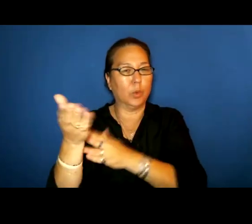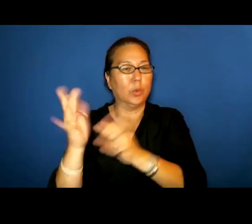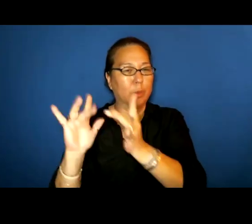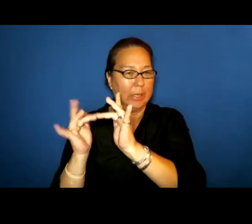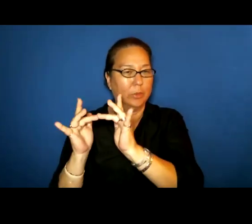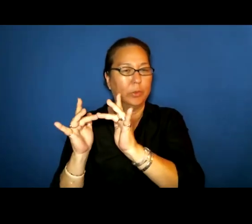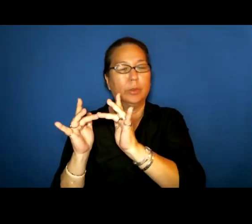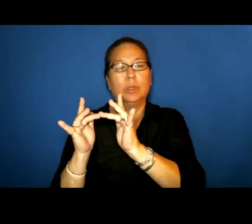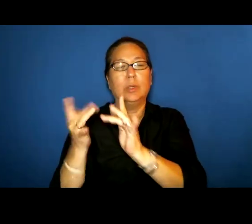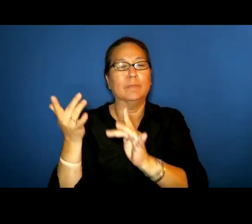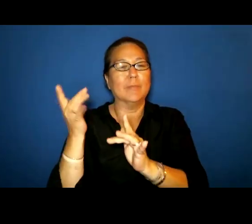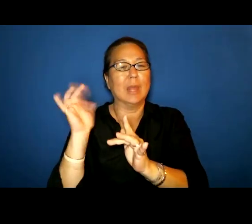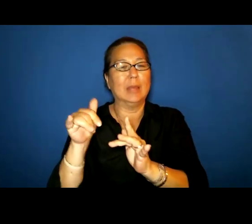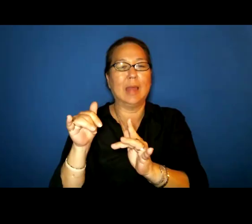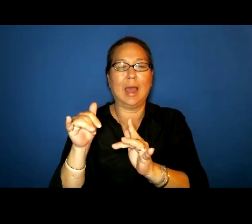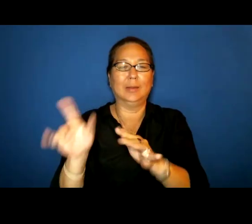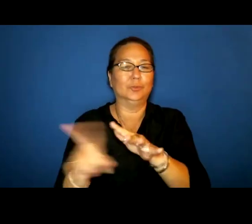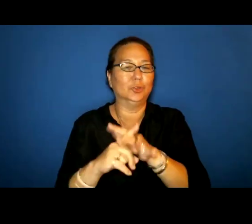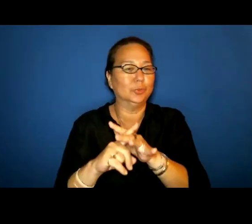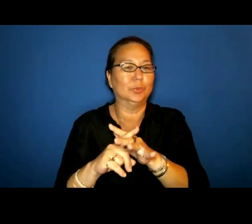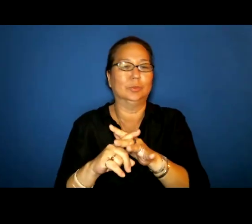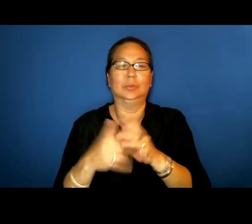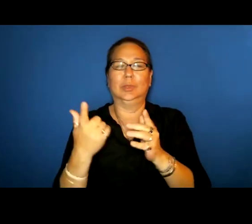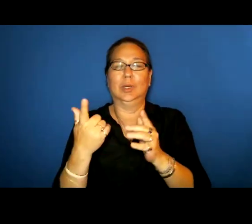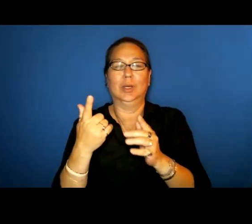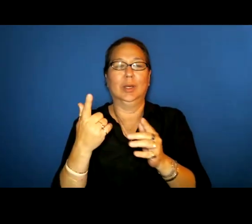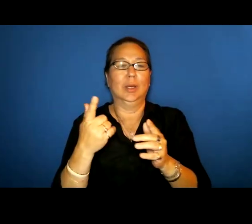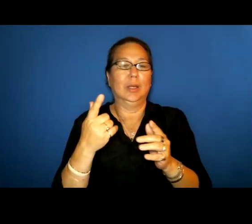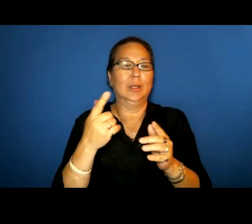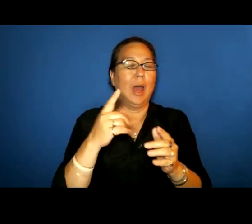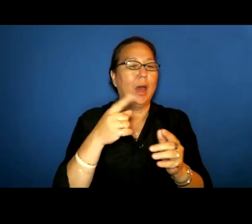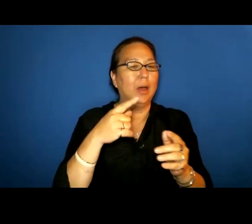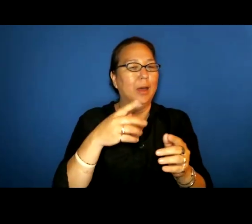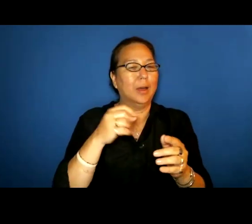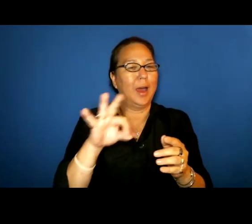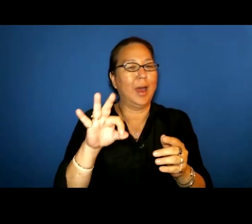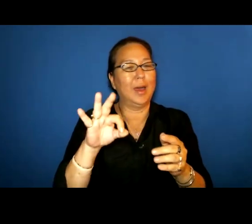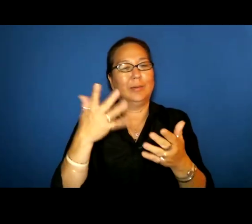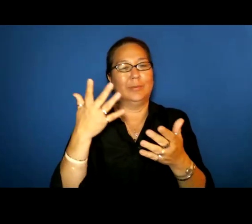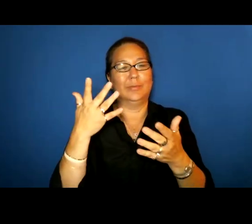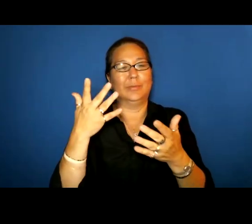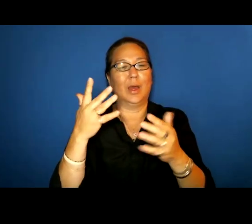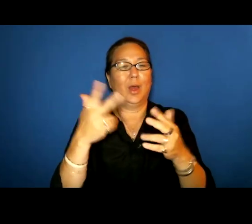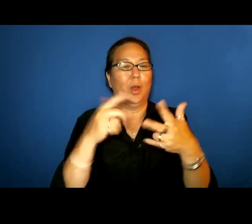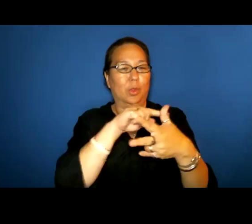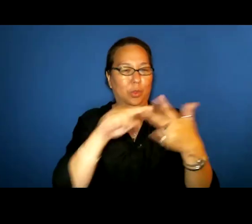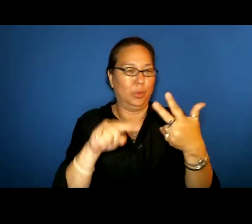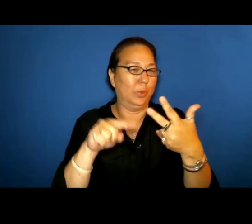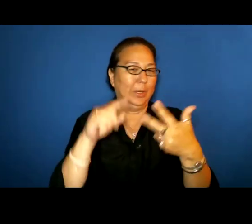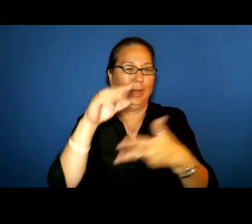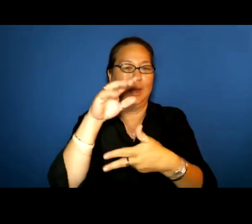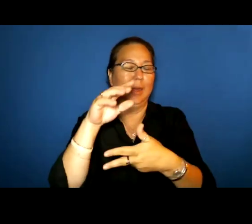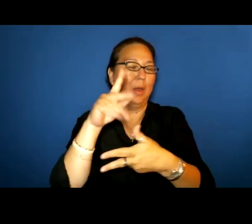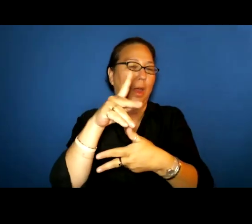into 3 levels of privilege: exam, application, and open enrollment. Without community pushback against these policy